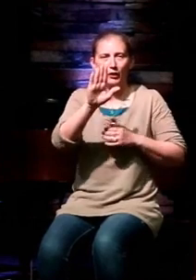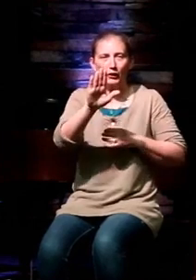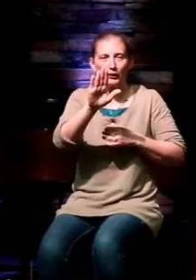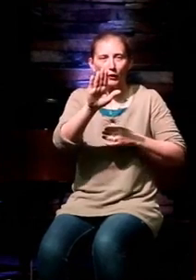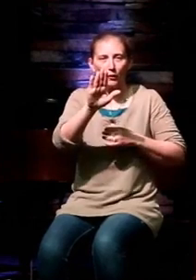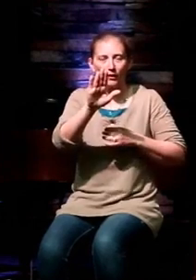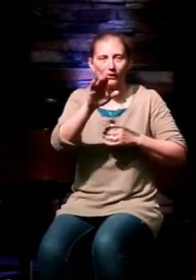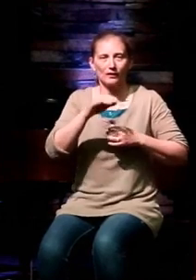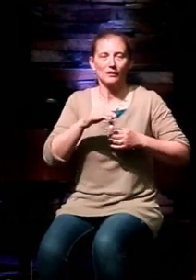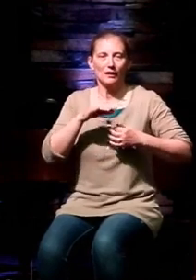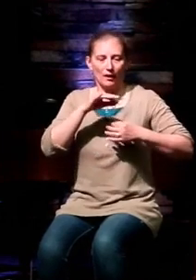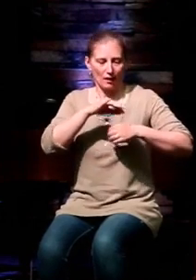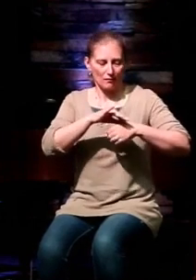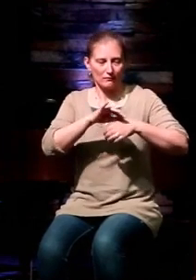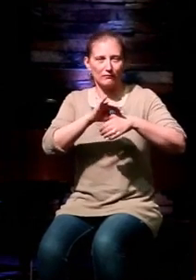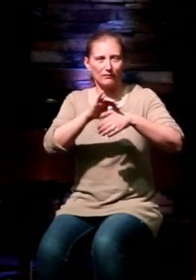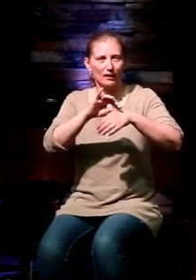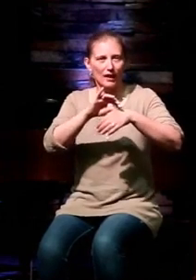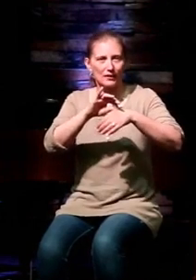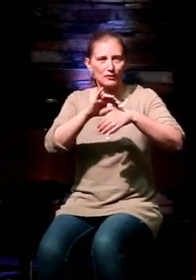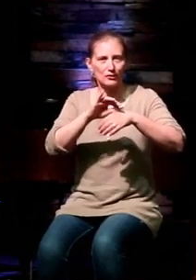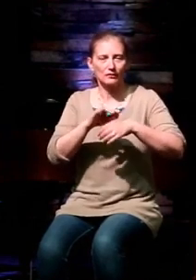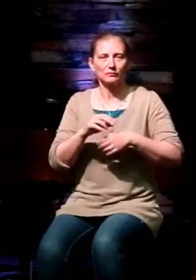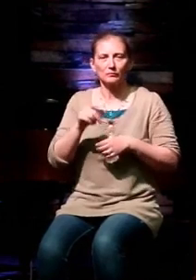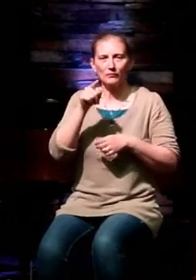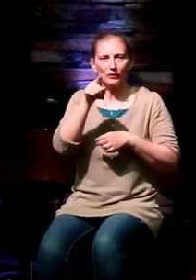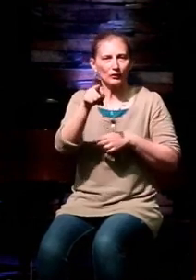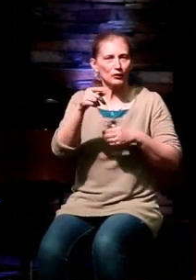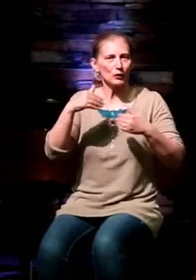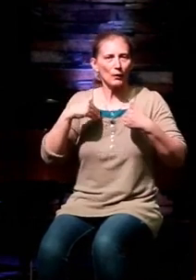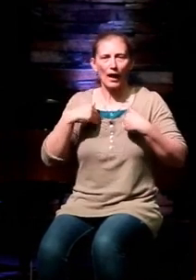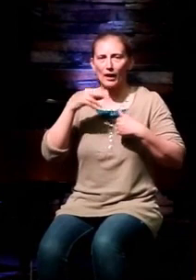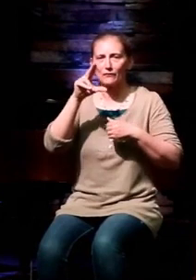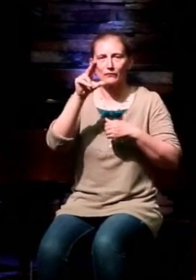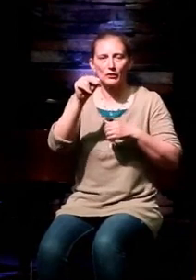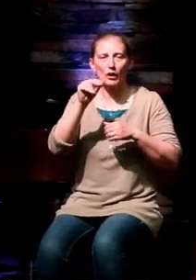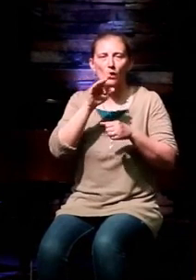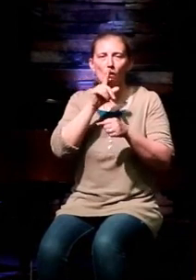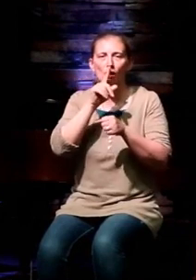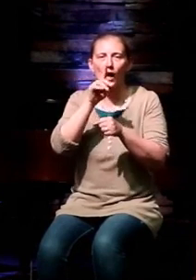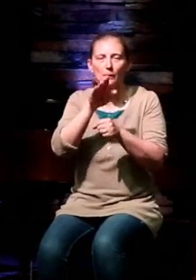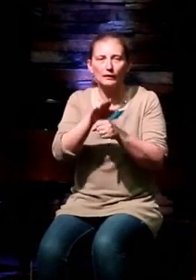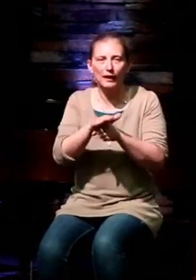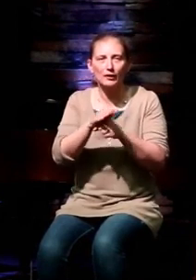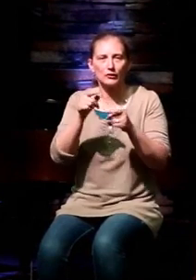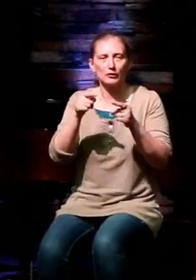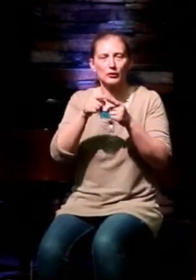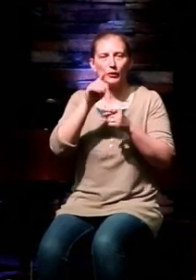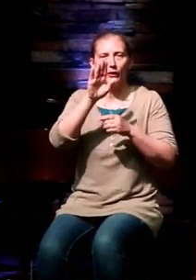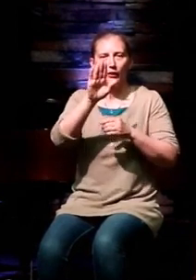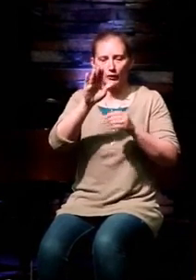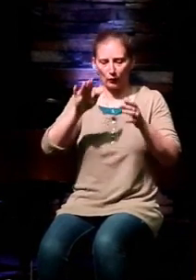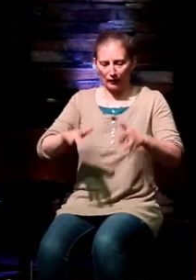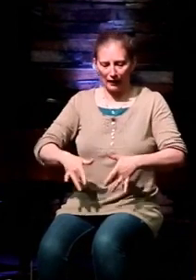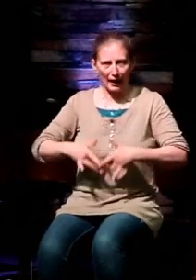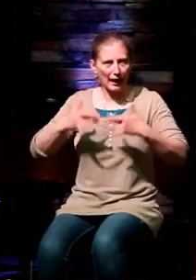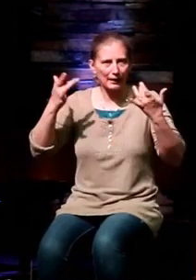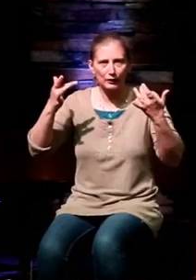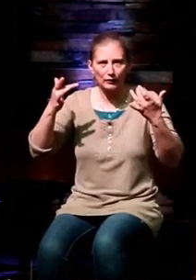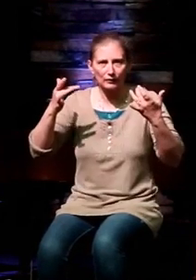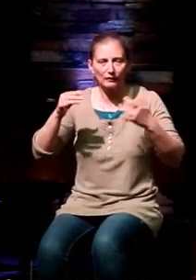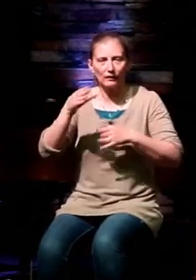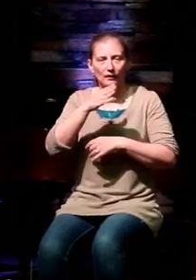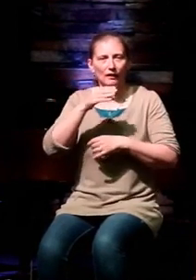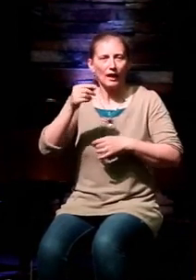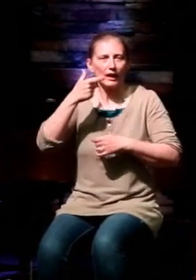You have no obligation toward that anger. You have no obligation for all those things that are trying to tear you down. Because I hope by now you realize